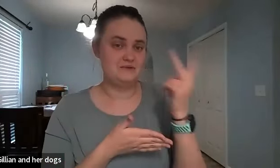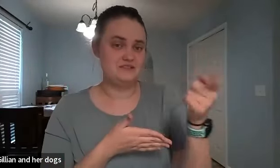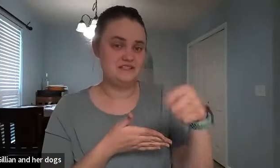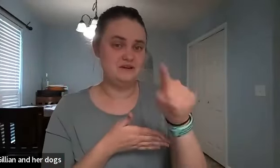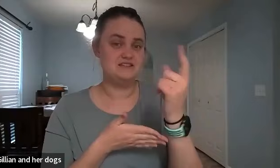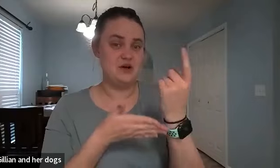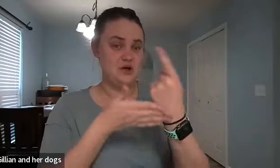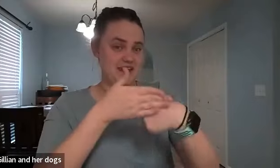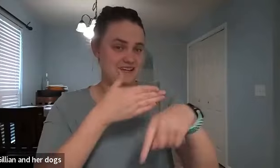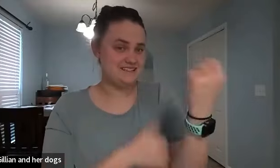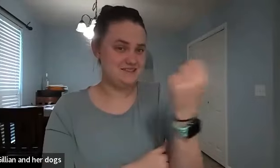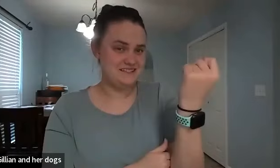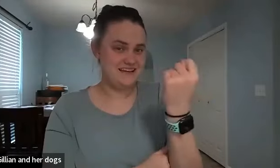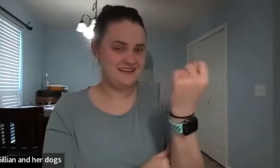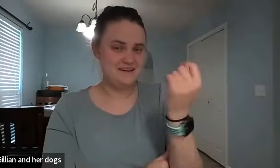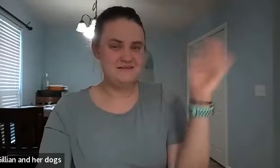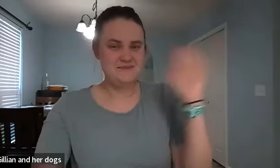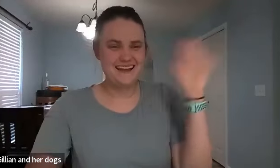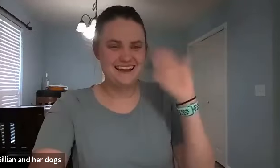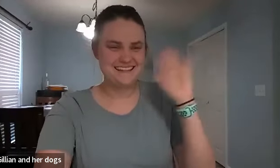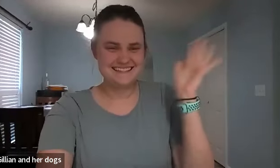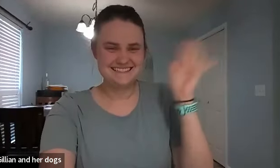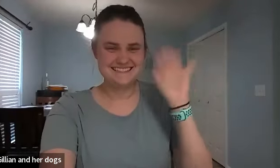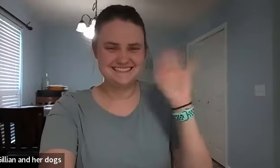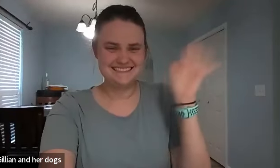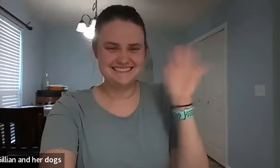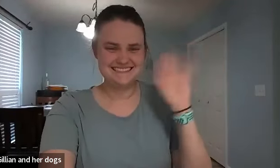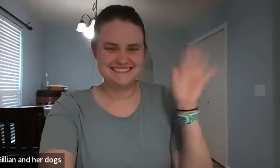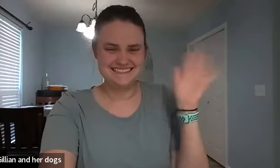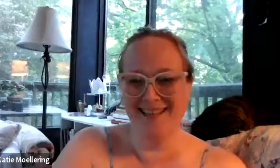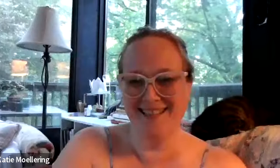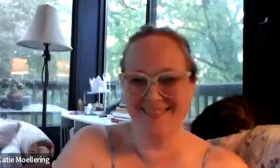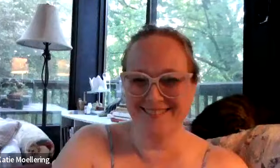I will see you guys all next Tuesday. Bye, guys. Bye, you guys.